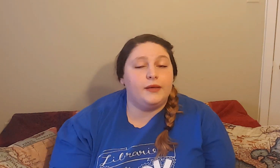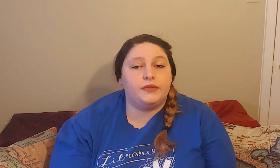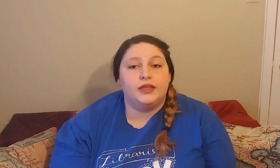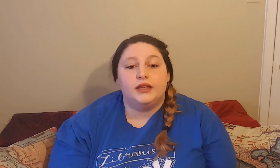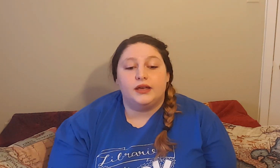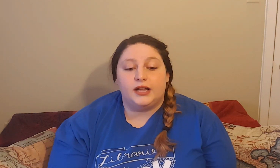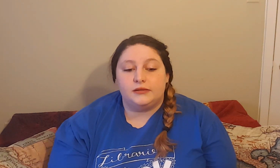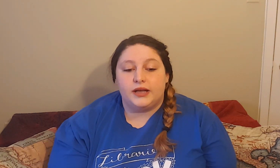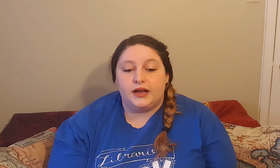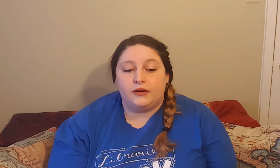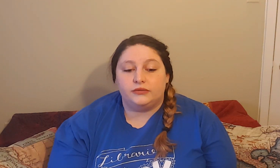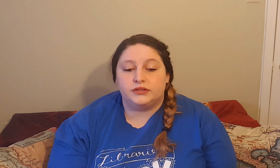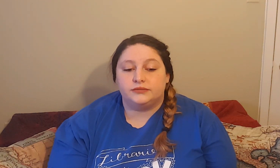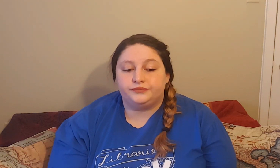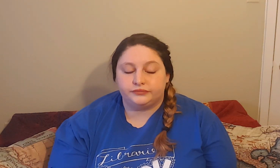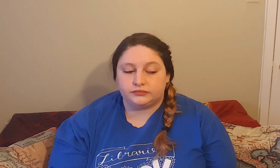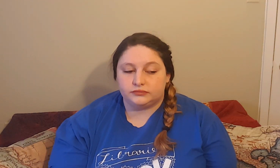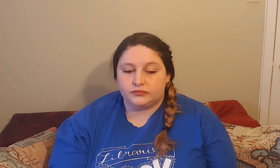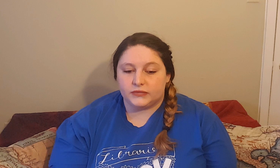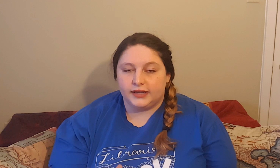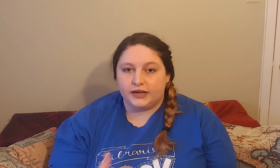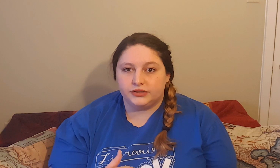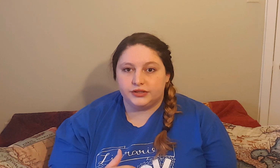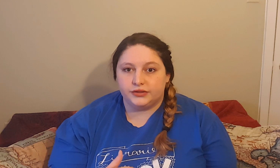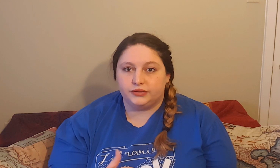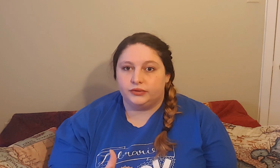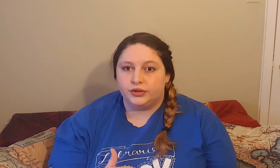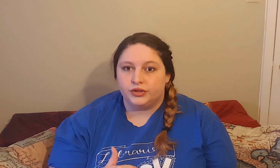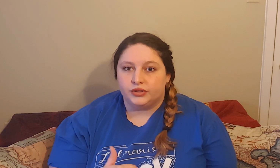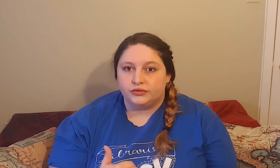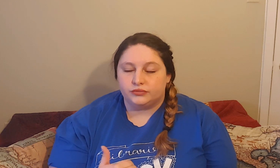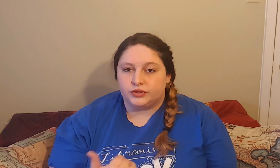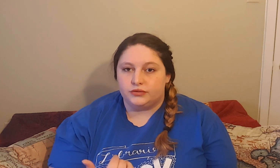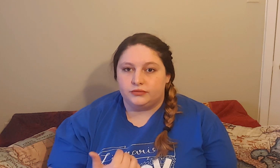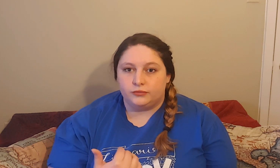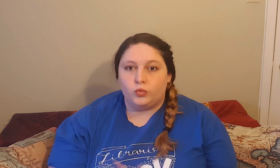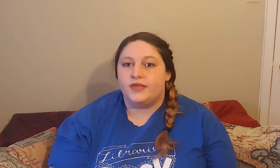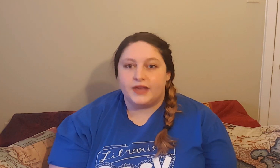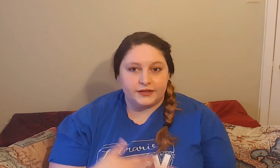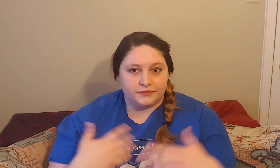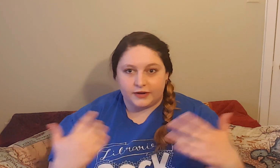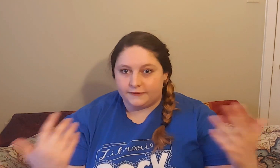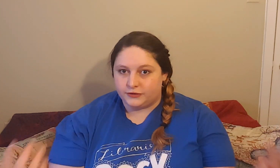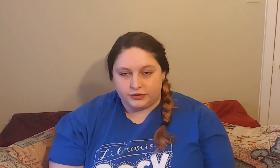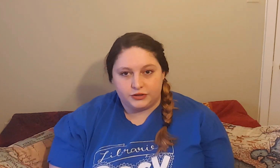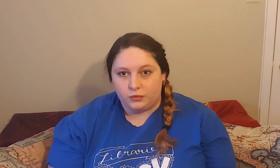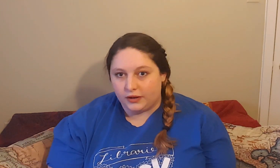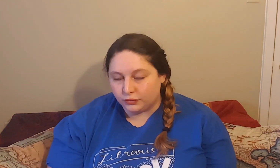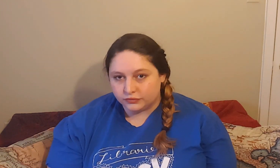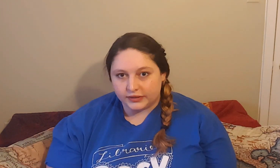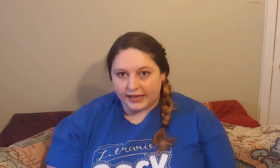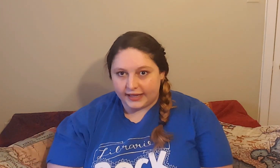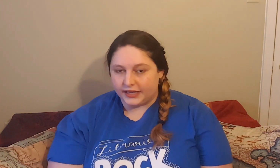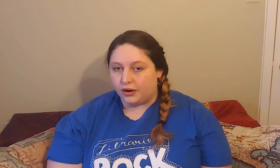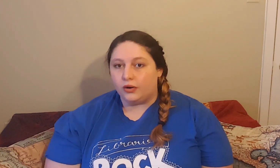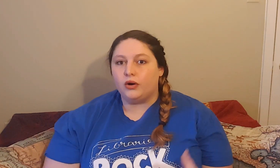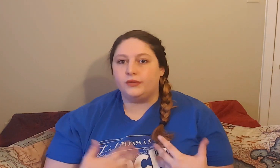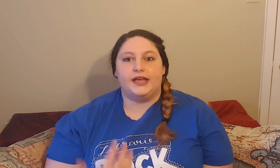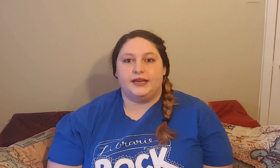depth about how to do 1512 and all the